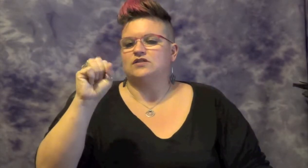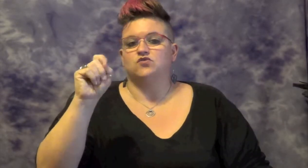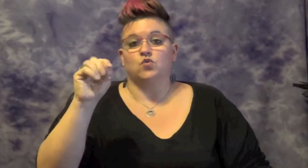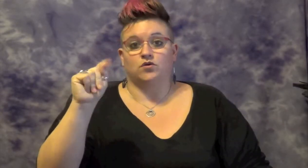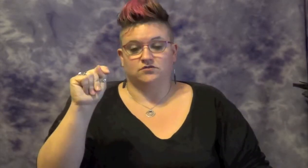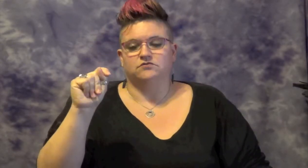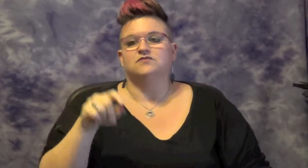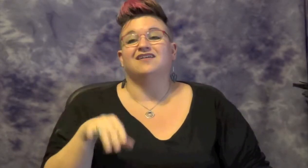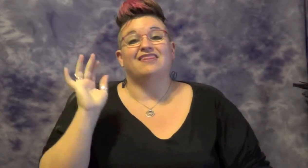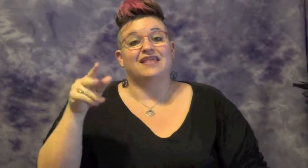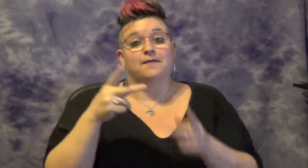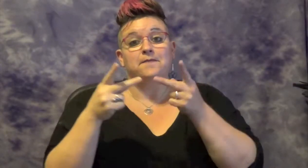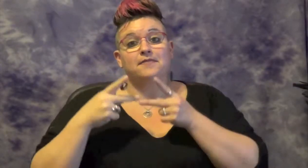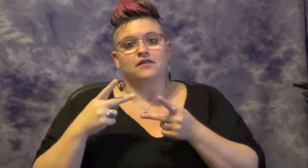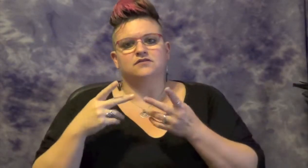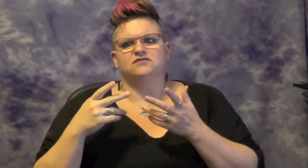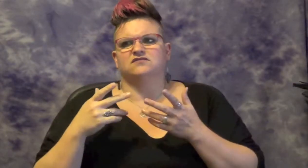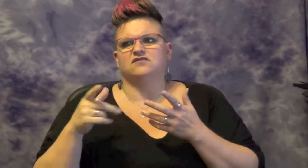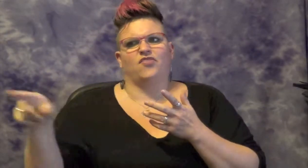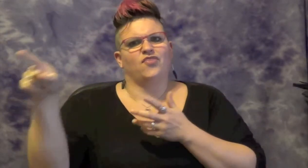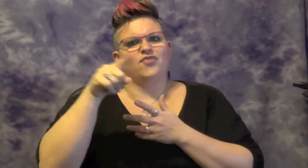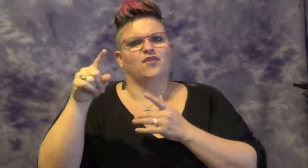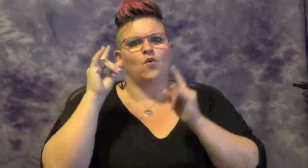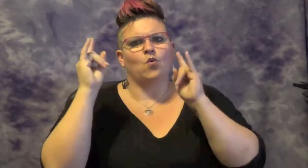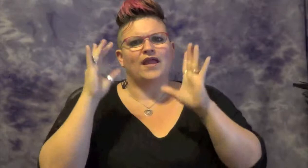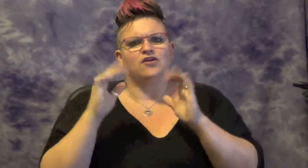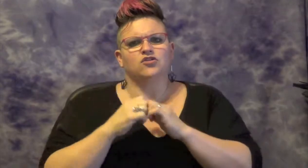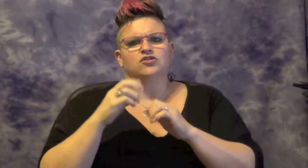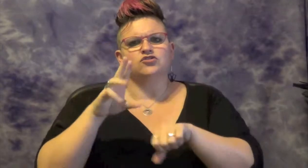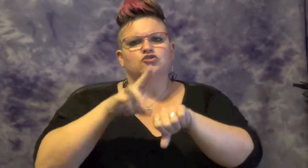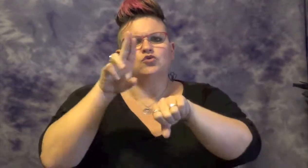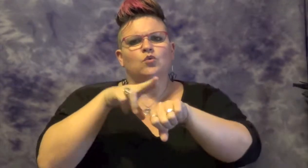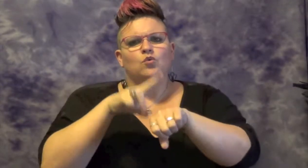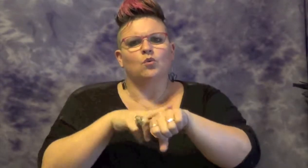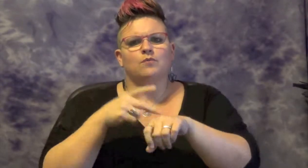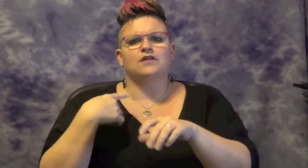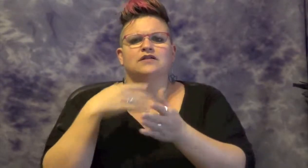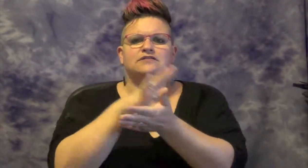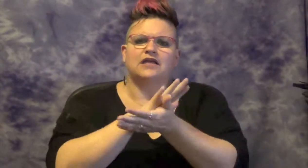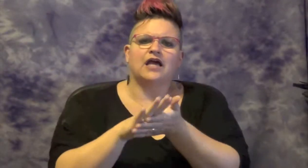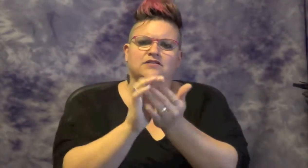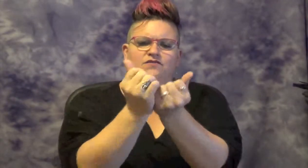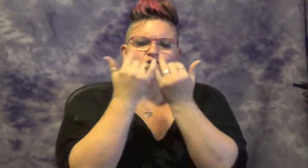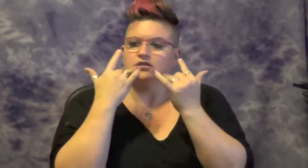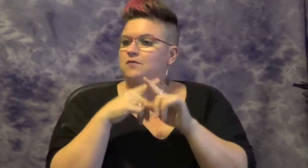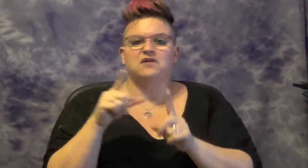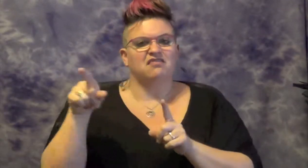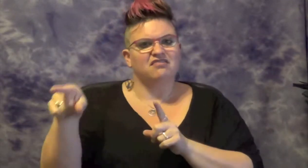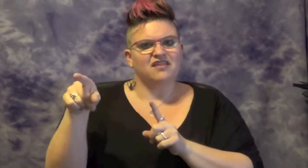Resort. That place, the waiters are not